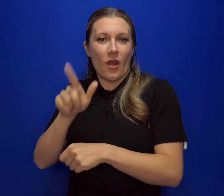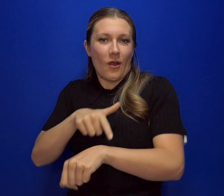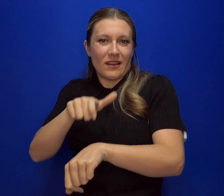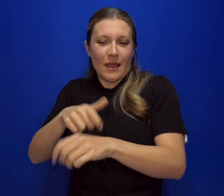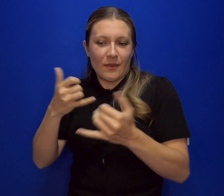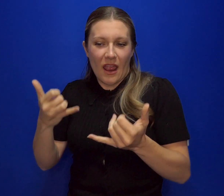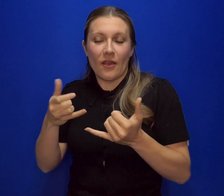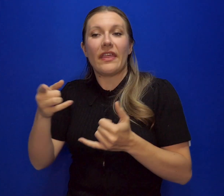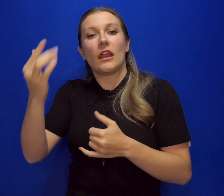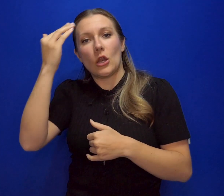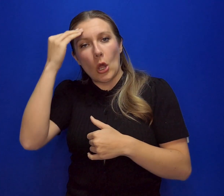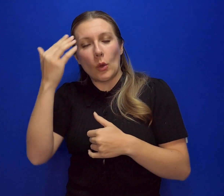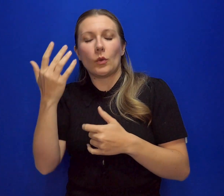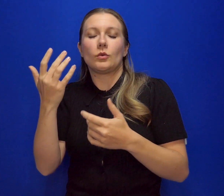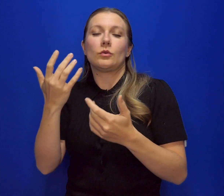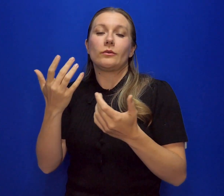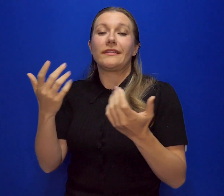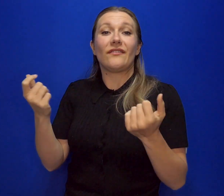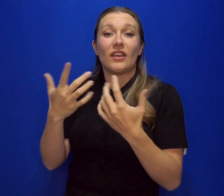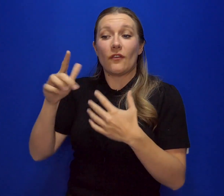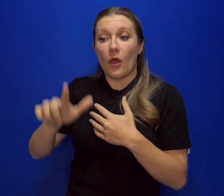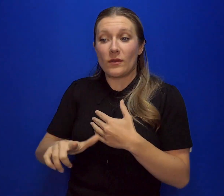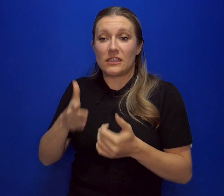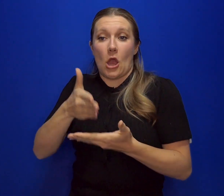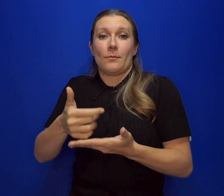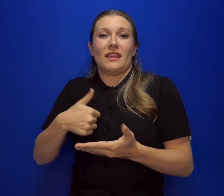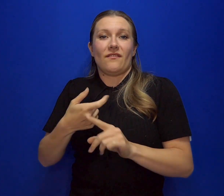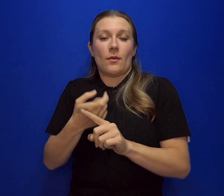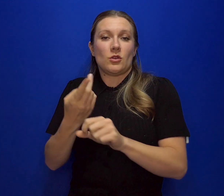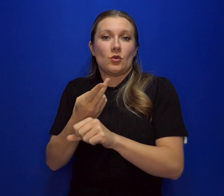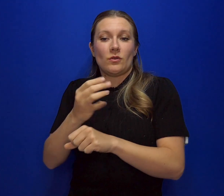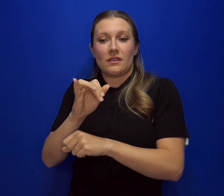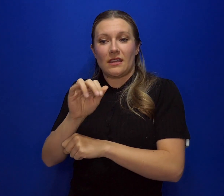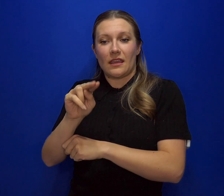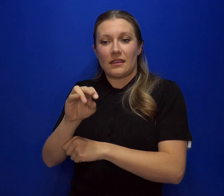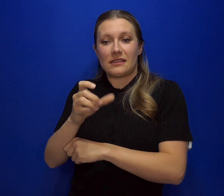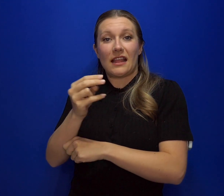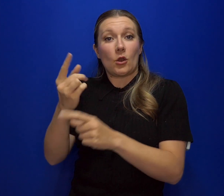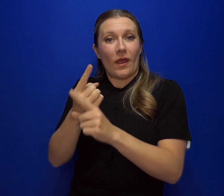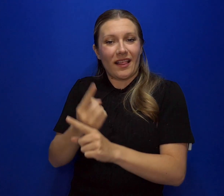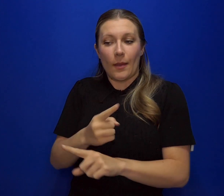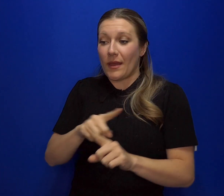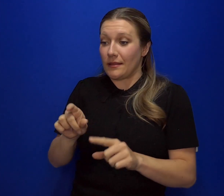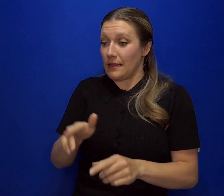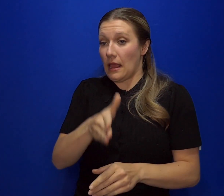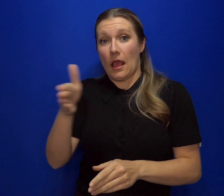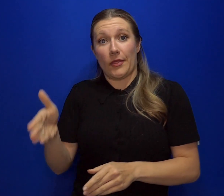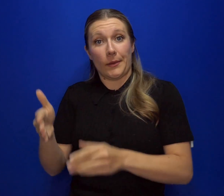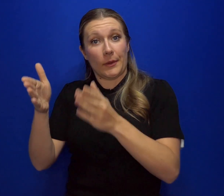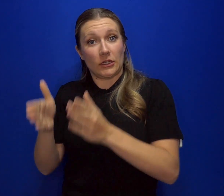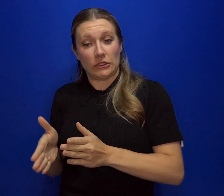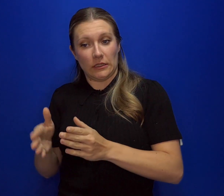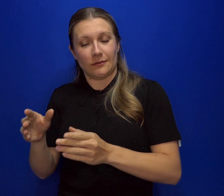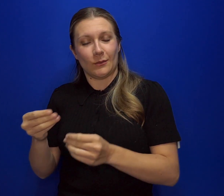using insulin is correctly. The fear of lows is what was stopping me from using it, et cetera, et cetera. But then here's a person who is giving you